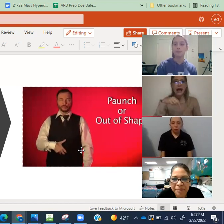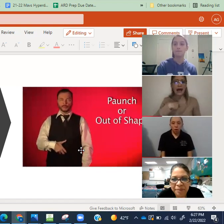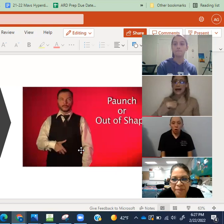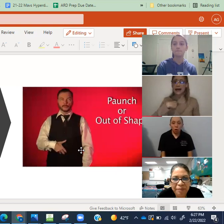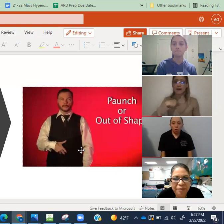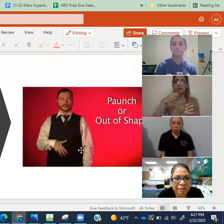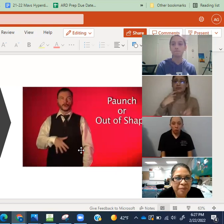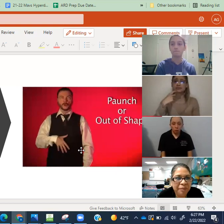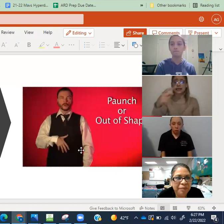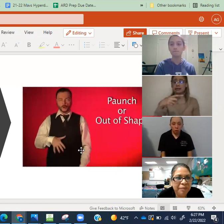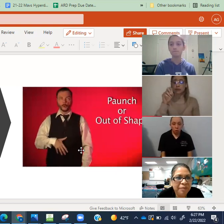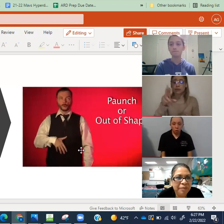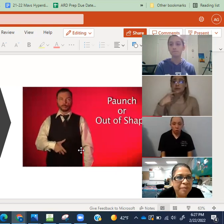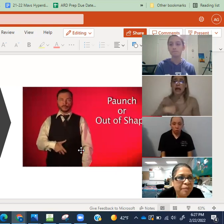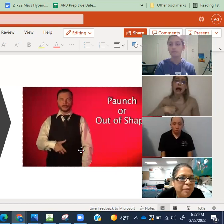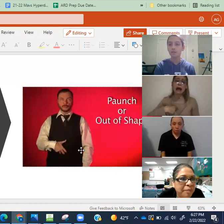Yeah.